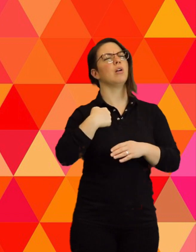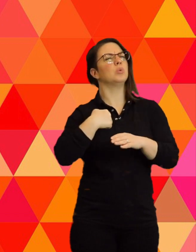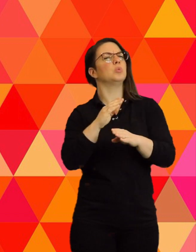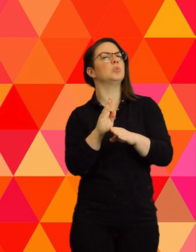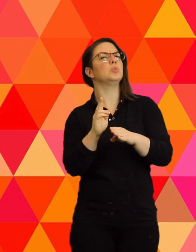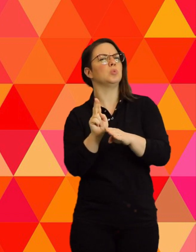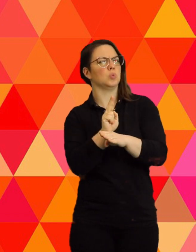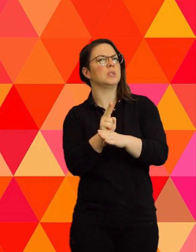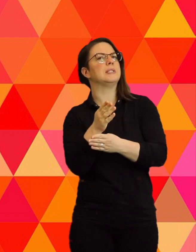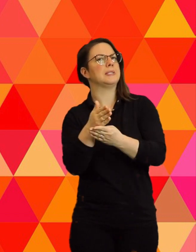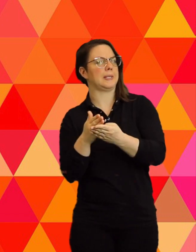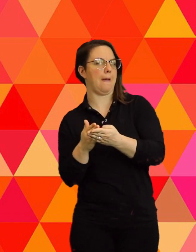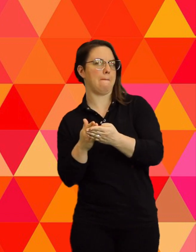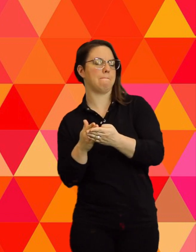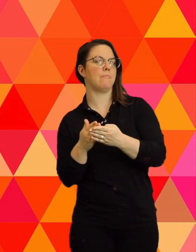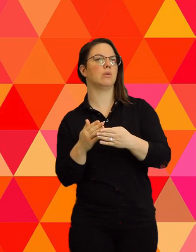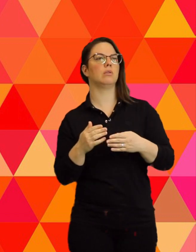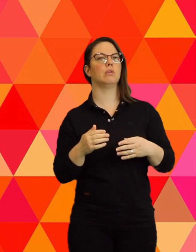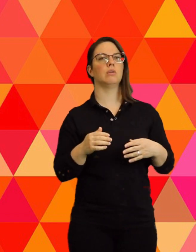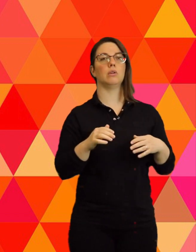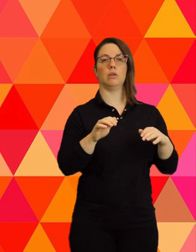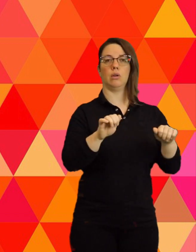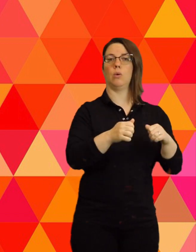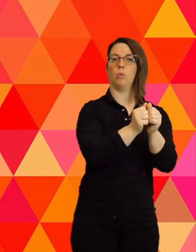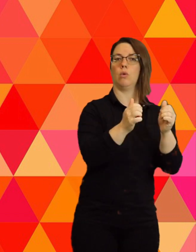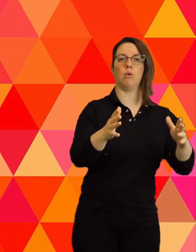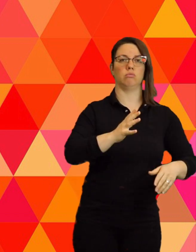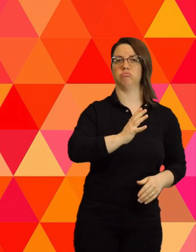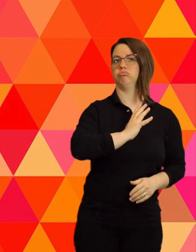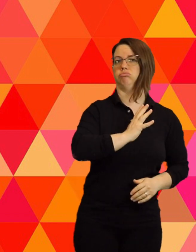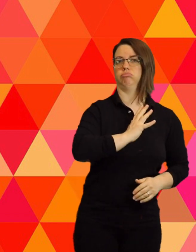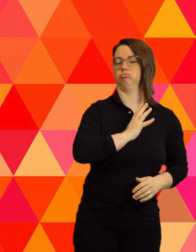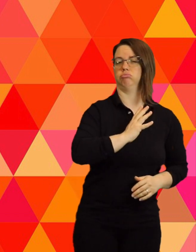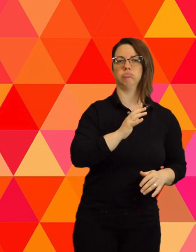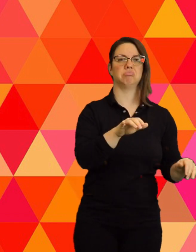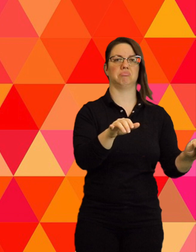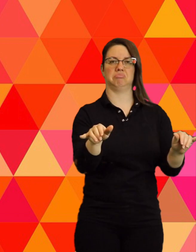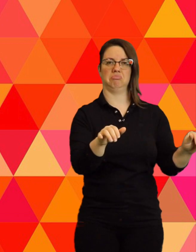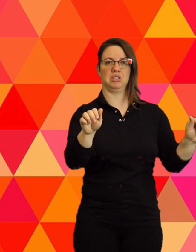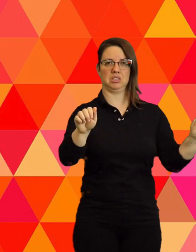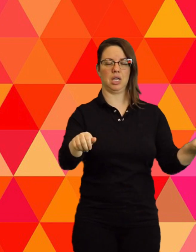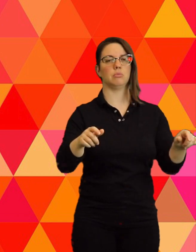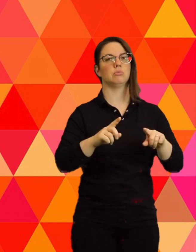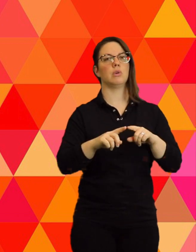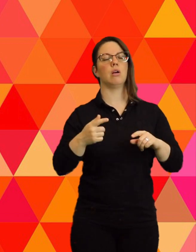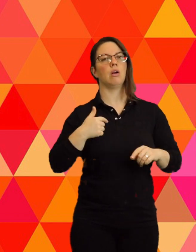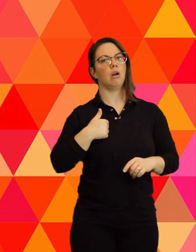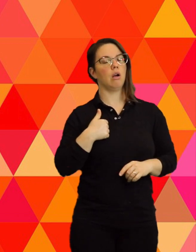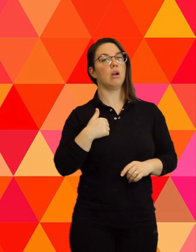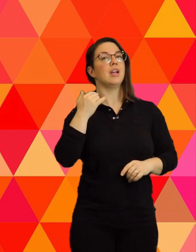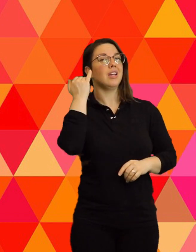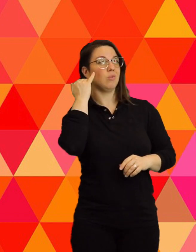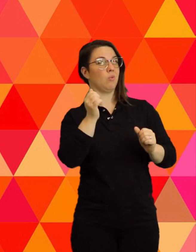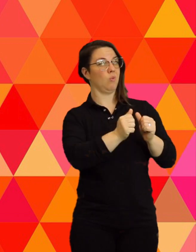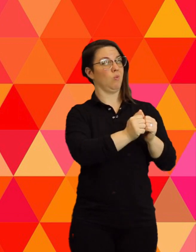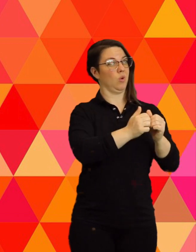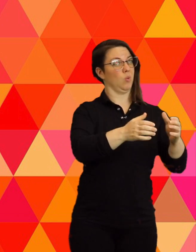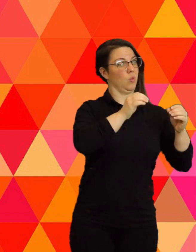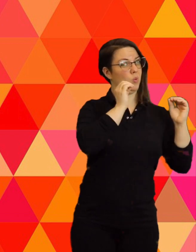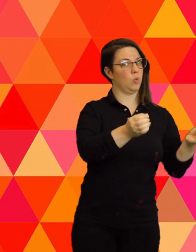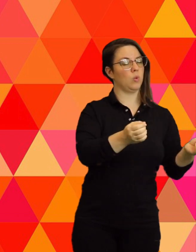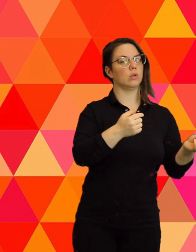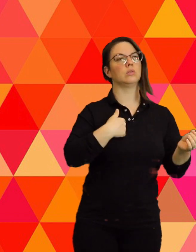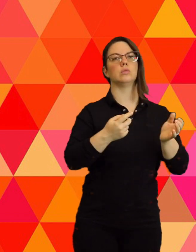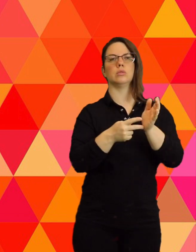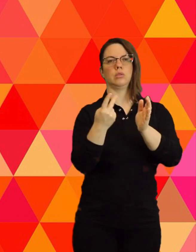it's fine, but at this point I would put in 2 scoops of baking powder. So I'd double up on the baking powder, but for